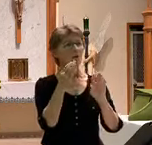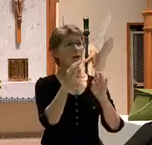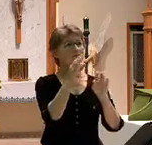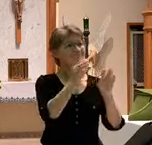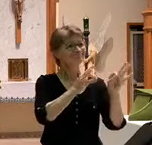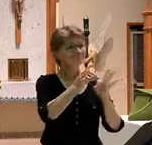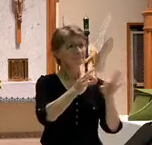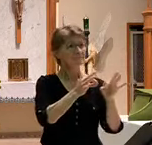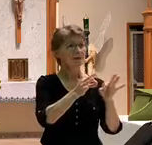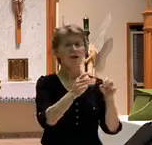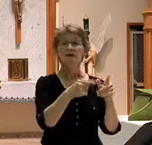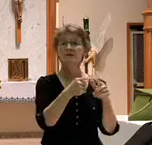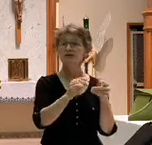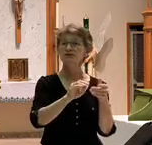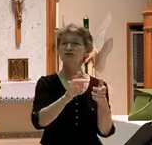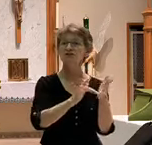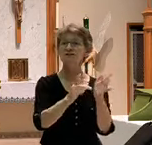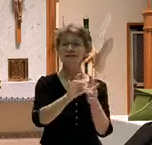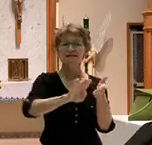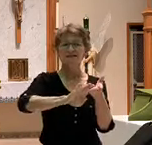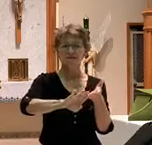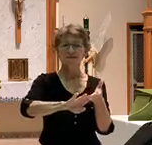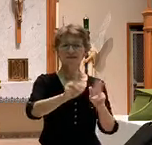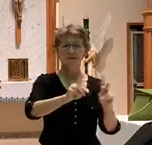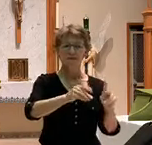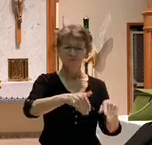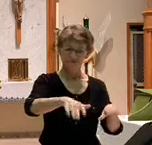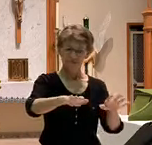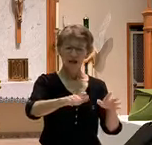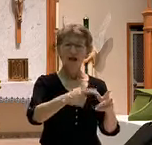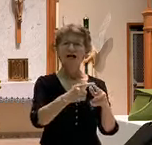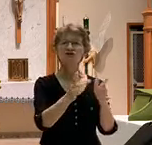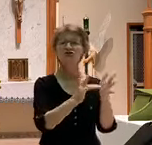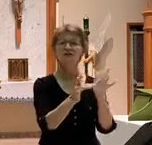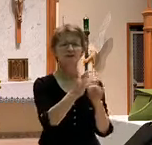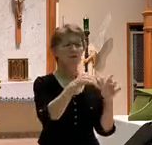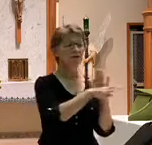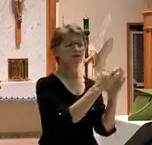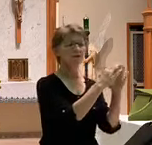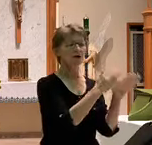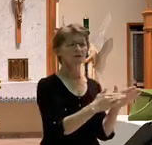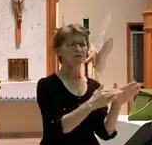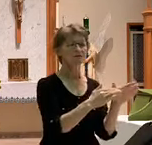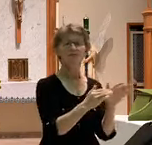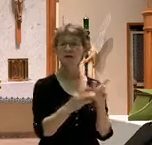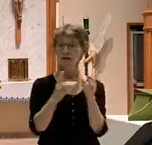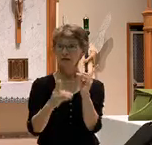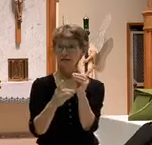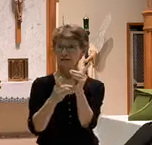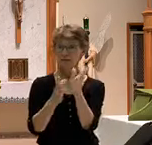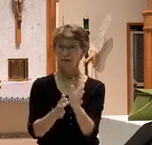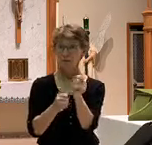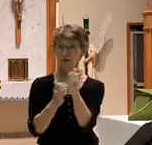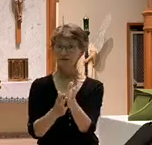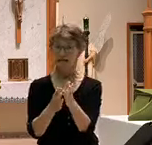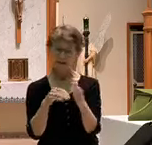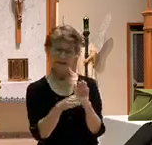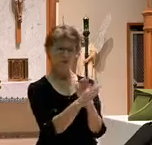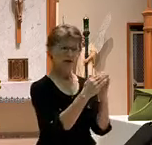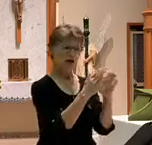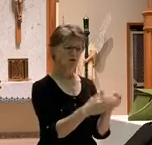Then, dismissing the crowds, he went into the house. His disciples approached him and said, 'Explain to us